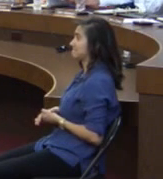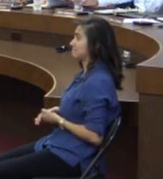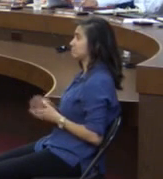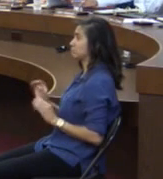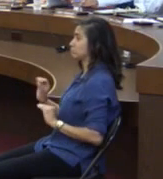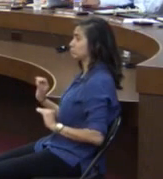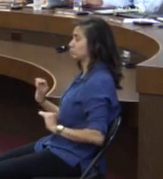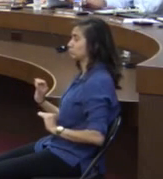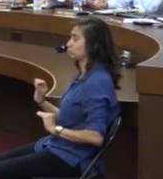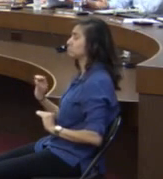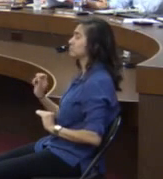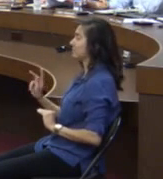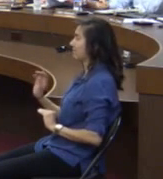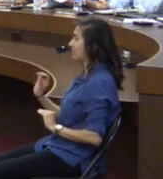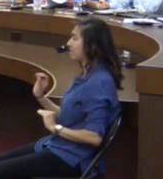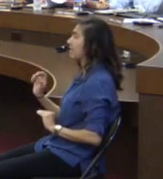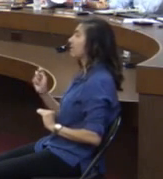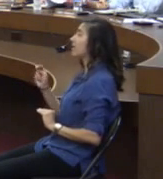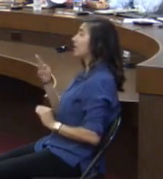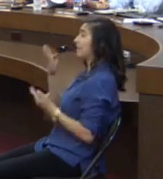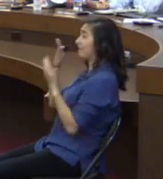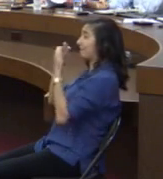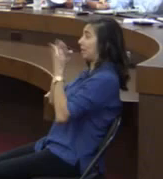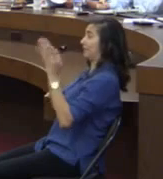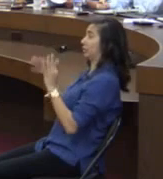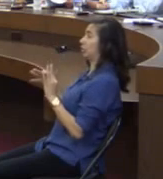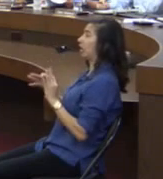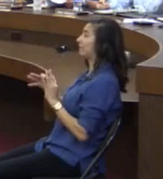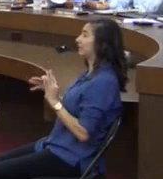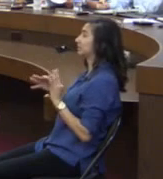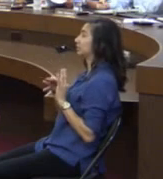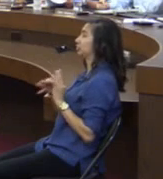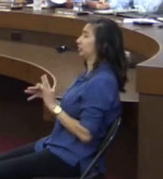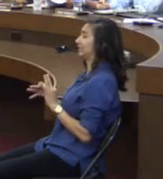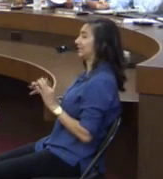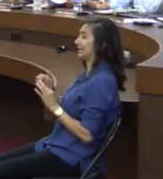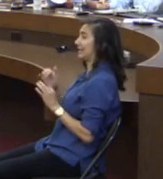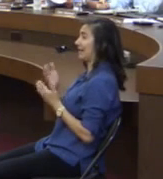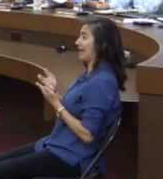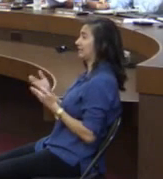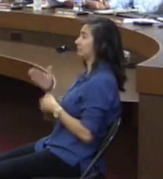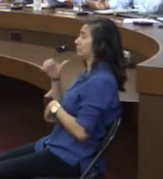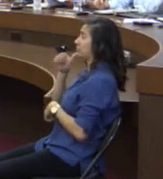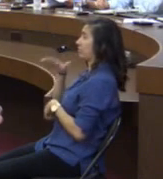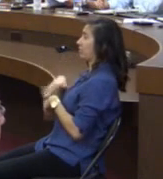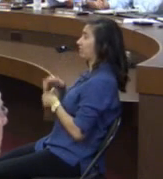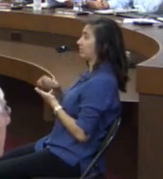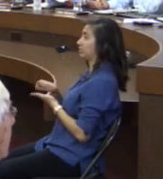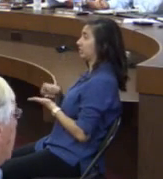Okay, apparently none. Are there public comments concerning items not on the agenda today?